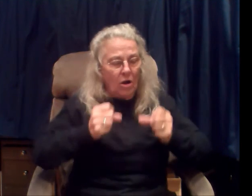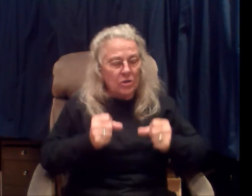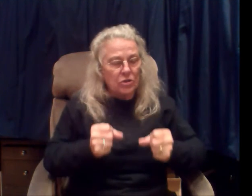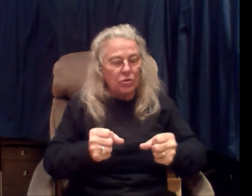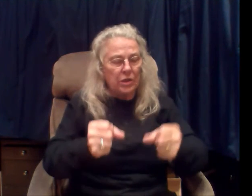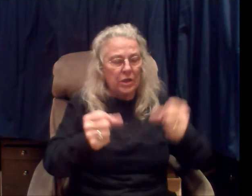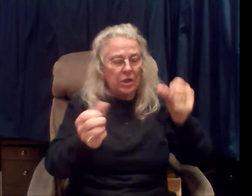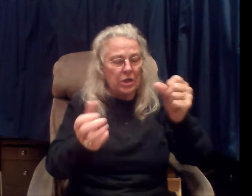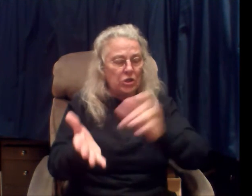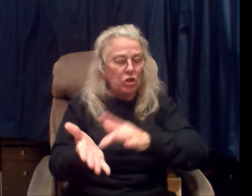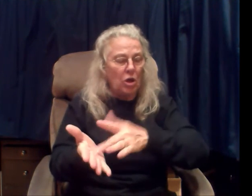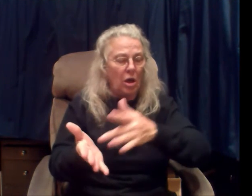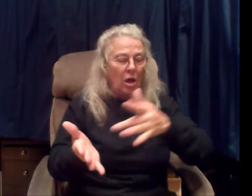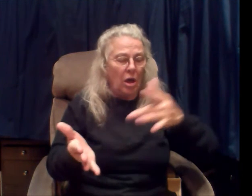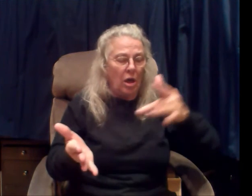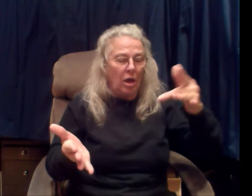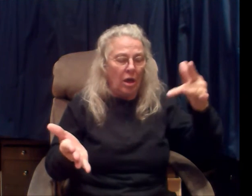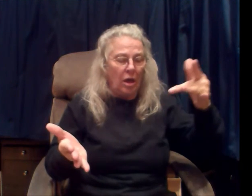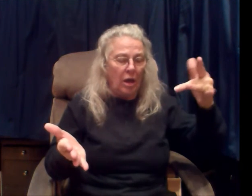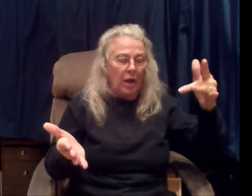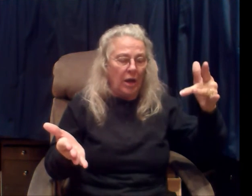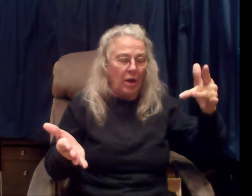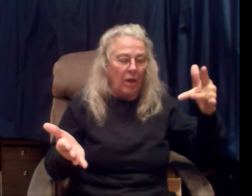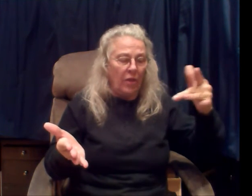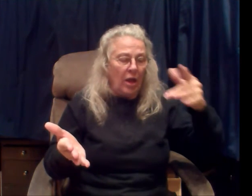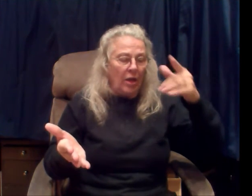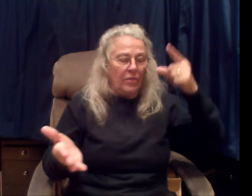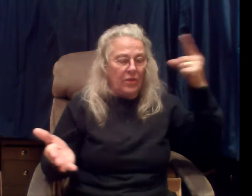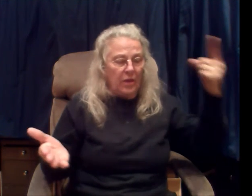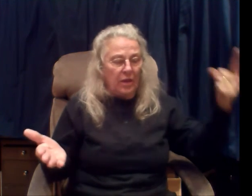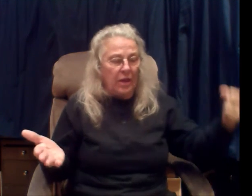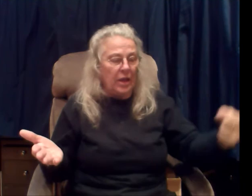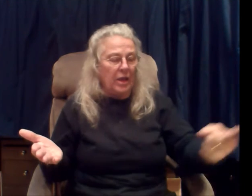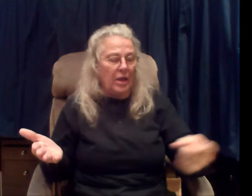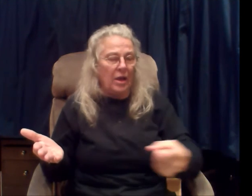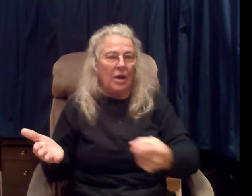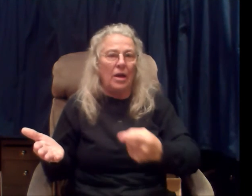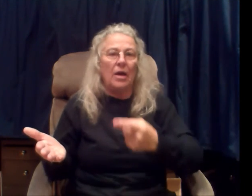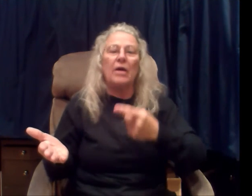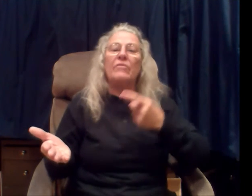dark street shineth the